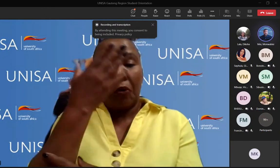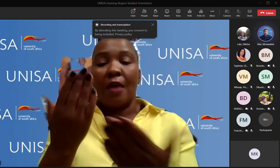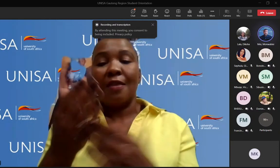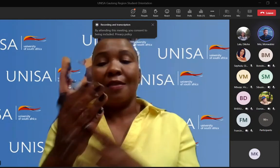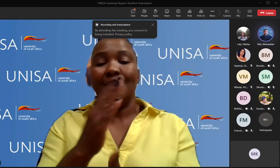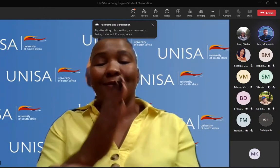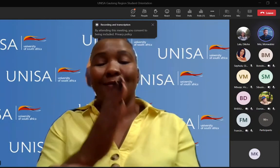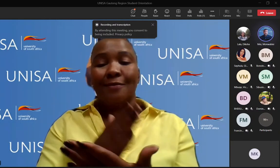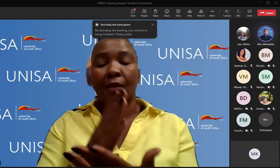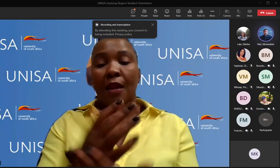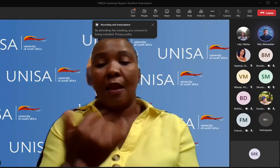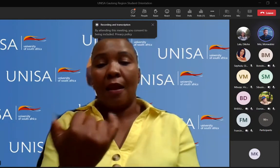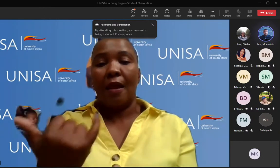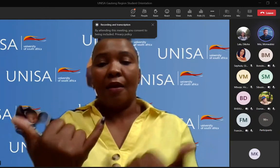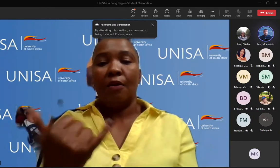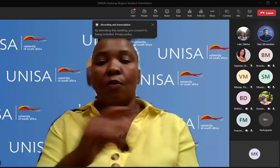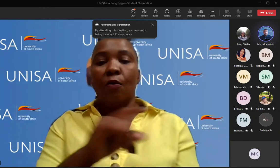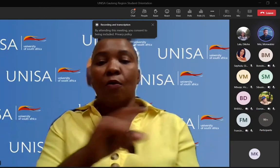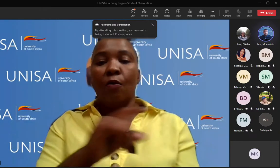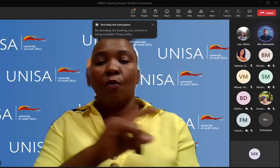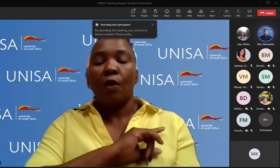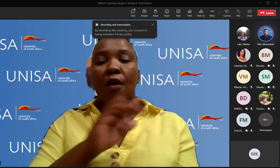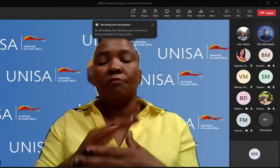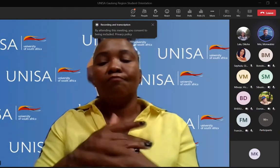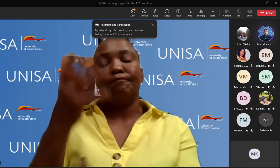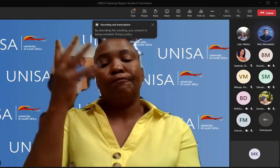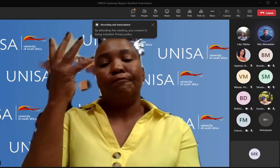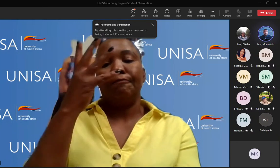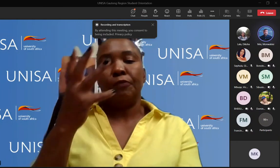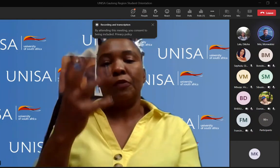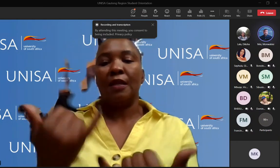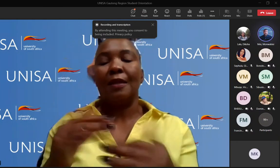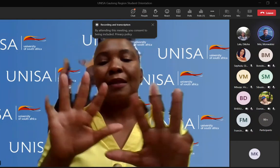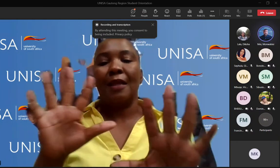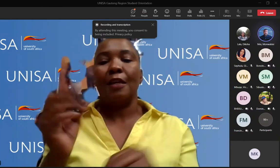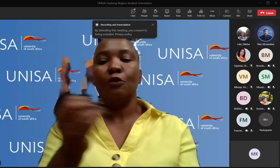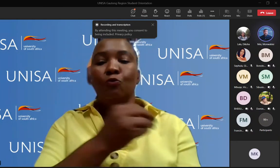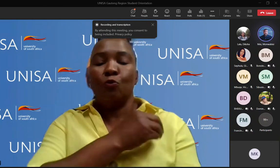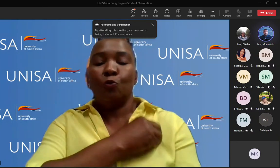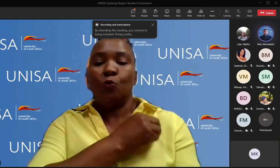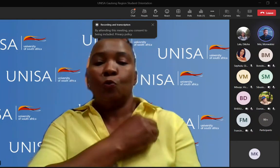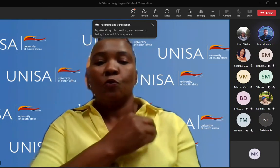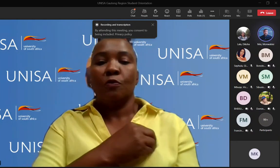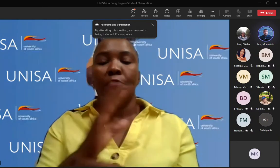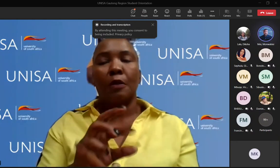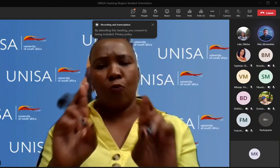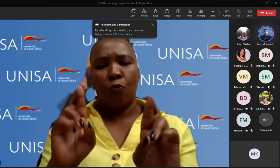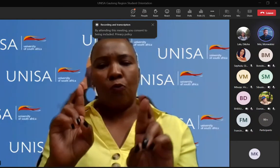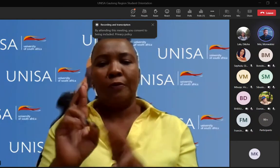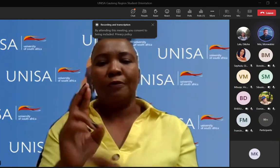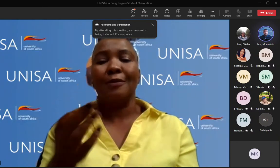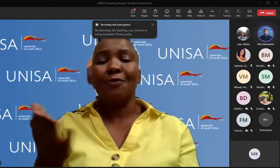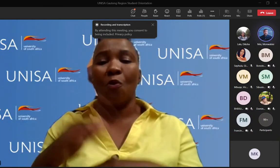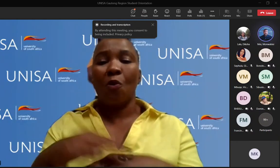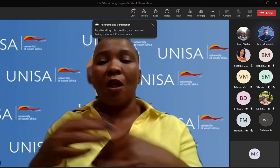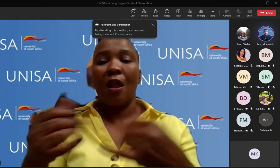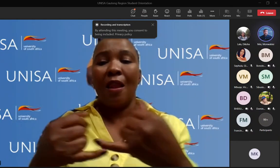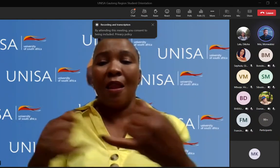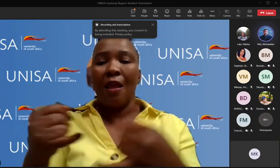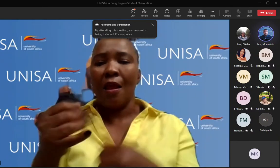she was supposed to make a presentation at 10 to but I'm hoping that she is online